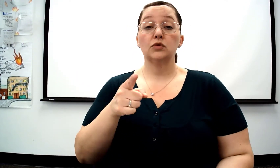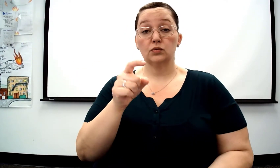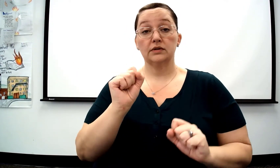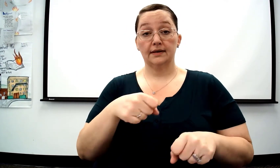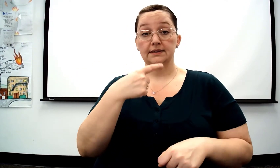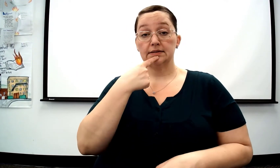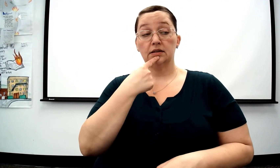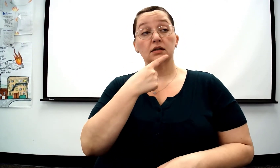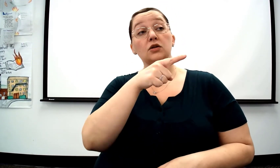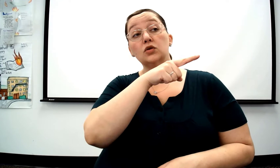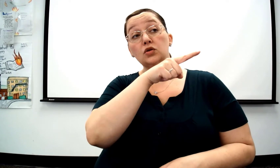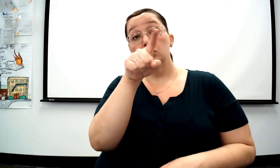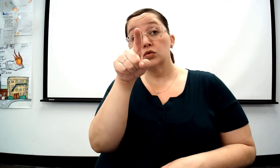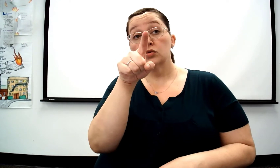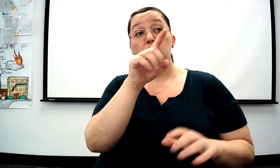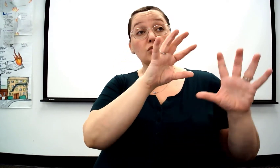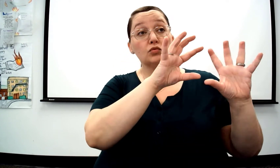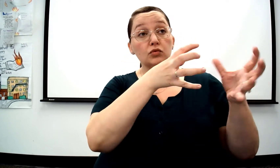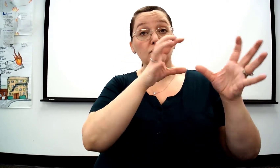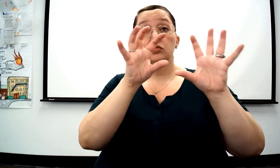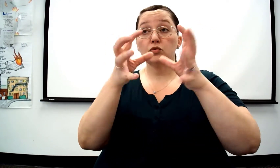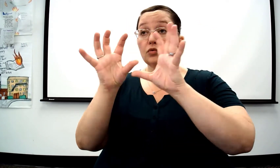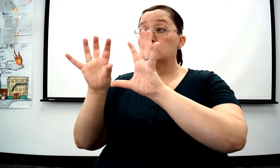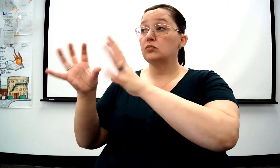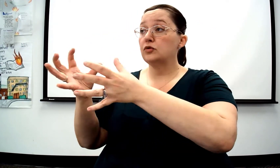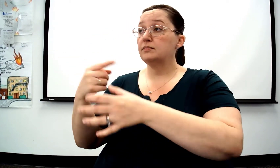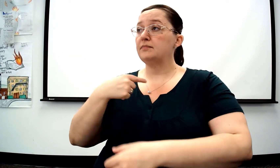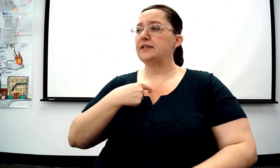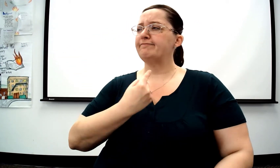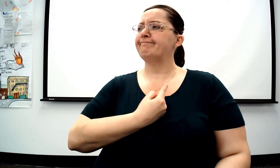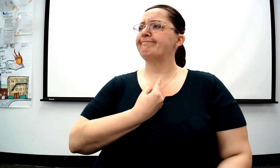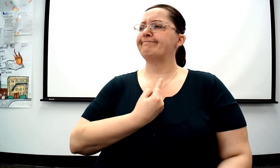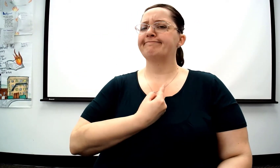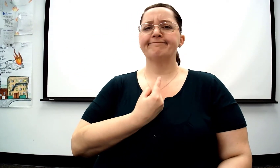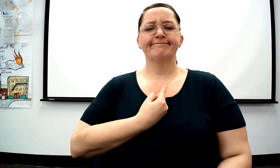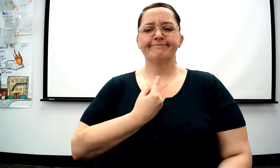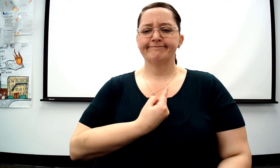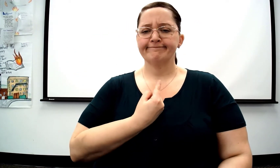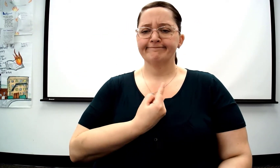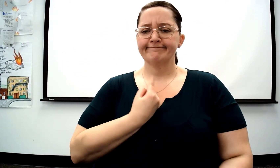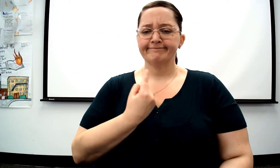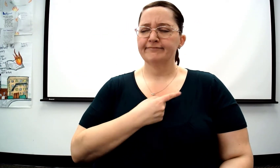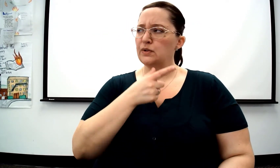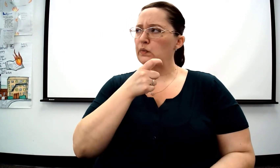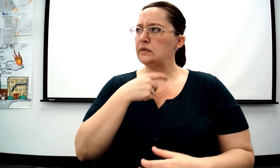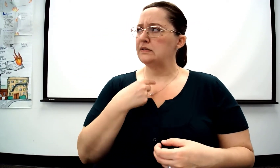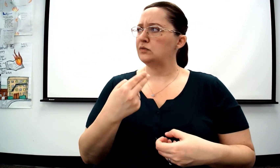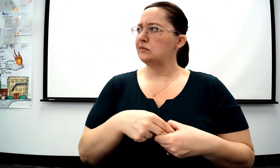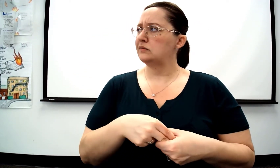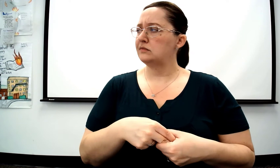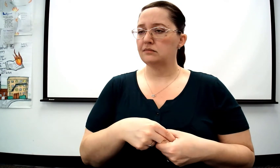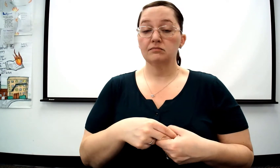alone. You can say, all of you are in groups, however, I'm alone. Who should I join?